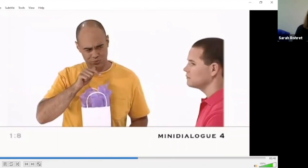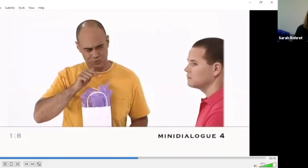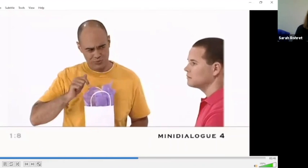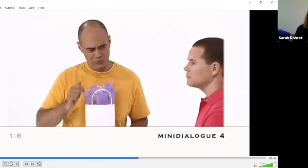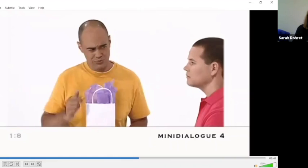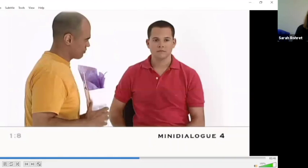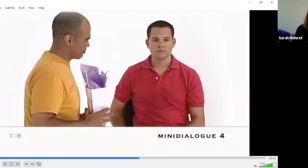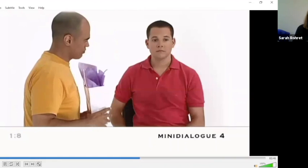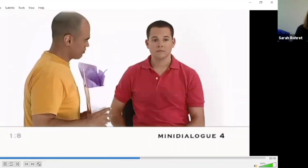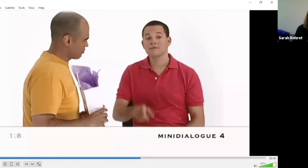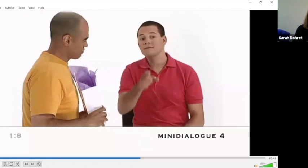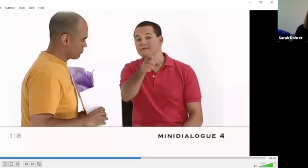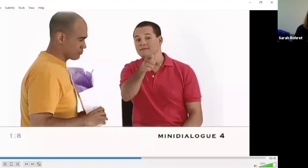Sam.